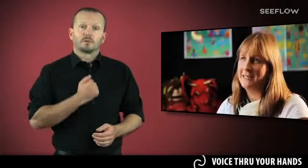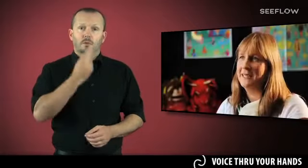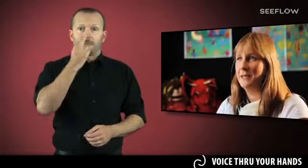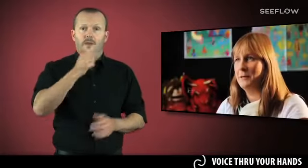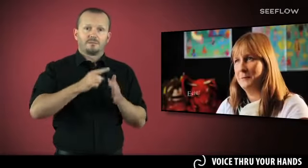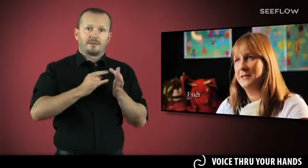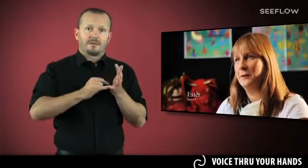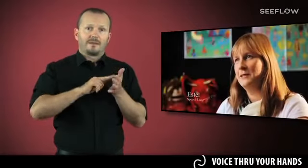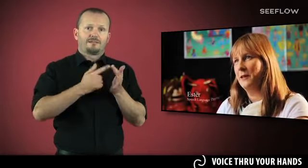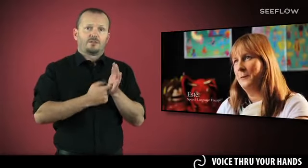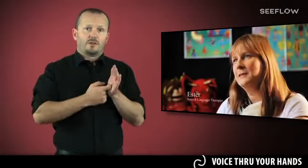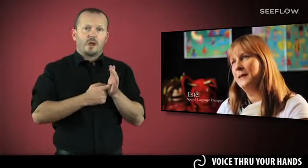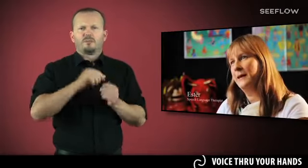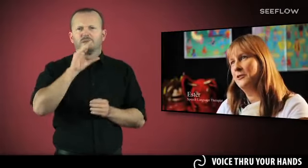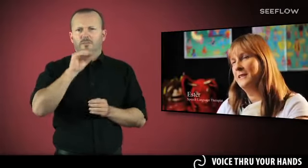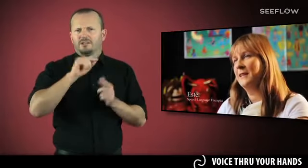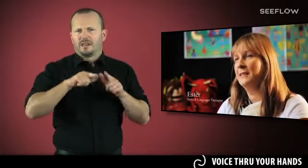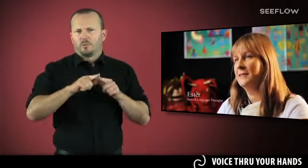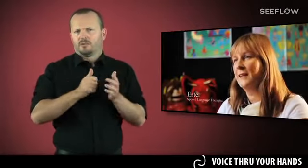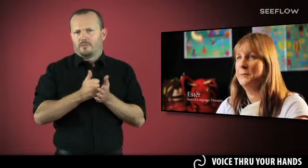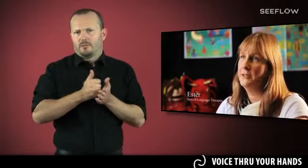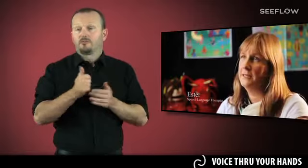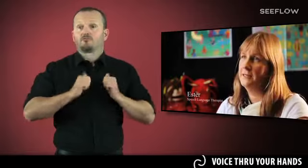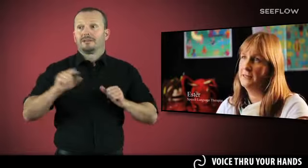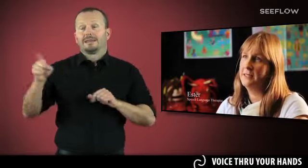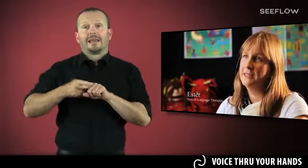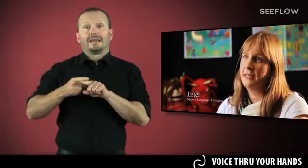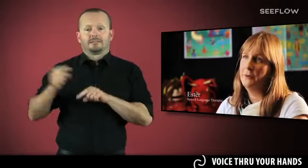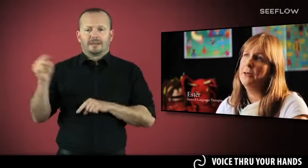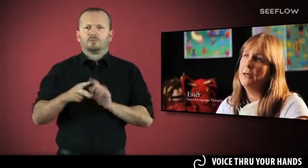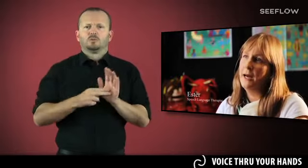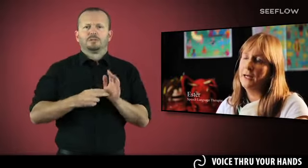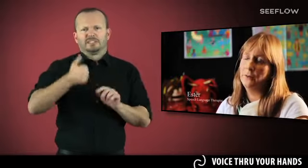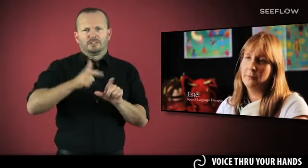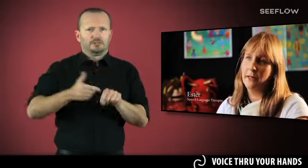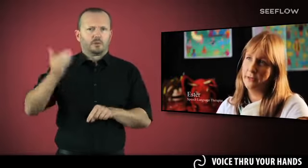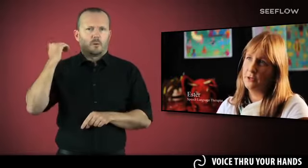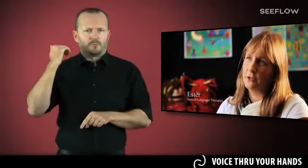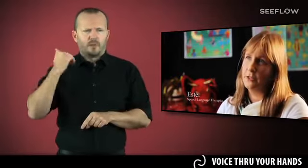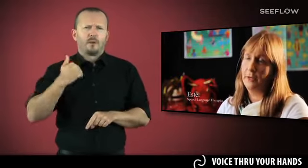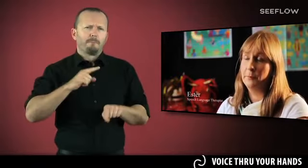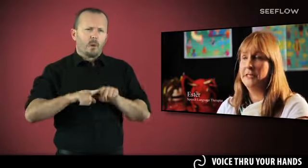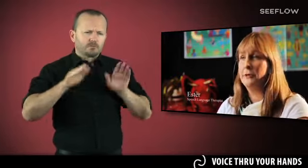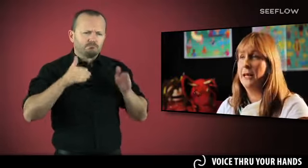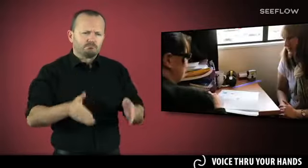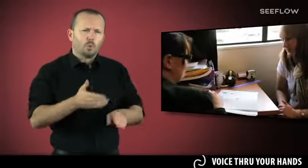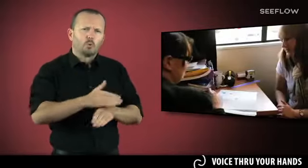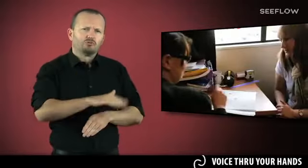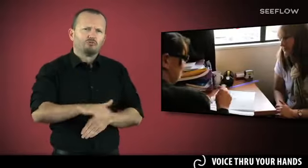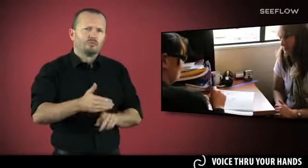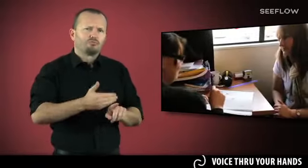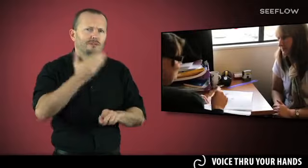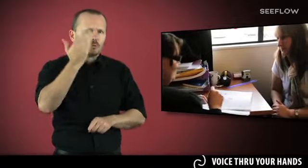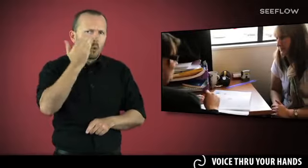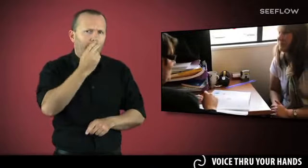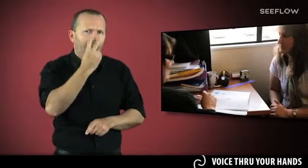So my name's Esther, I'm a speech language therapist. I trained in England and came to New Zealand 6 years ago. I work mainly with children preschool age and also